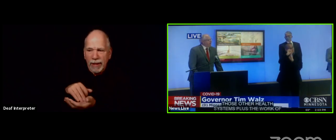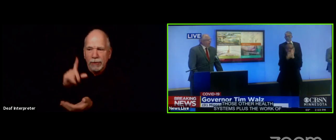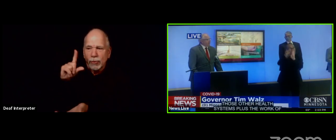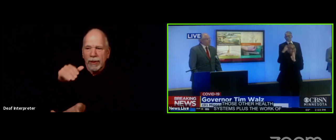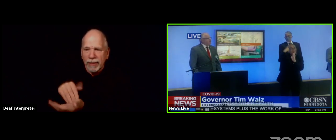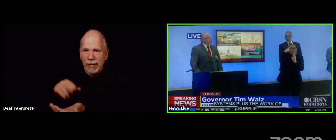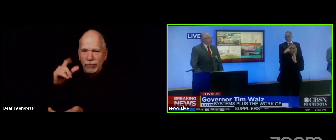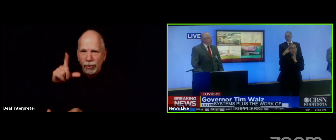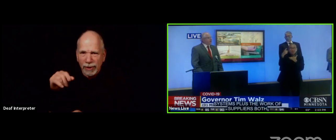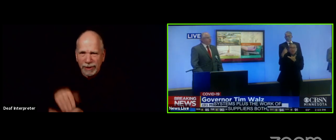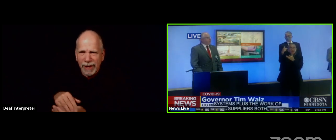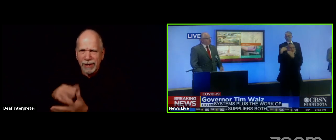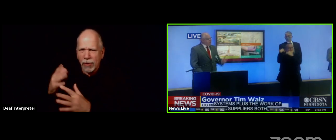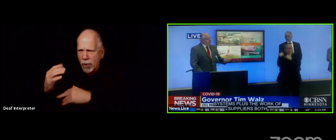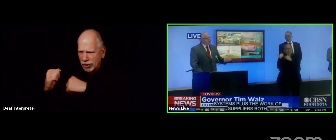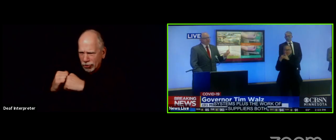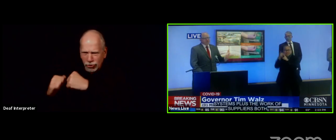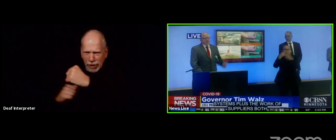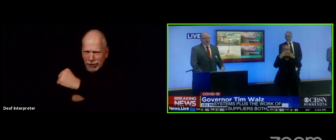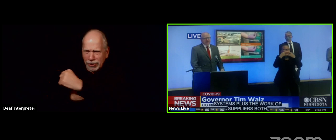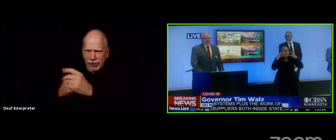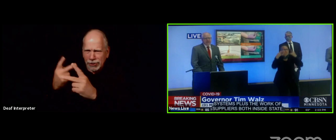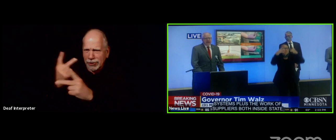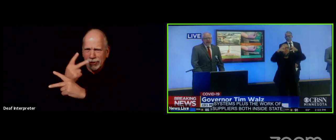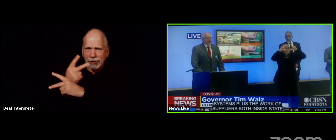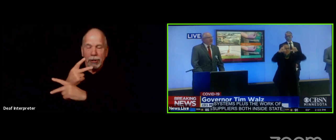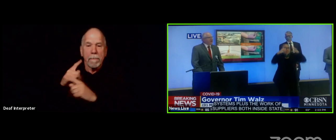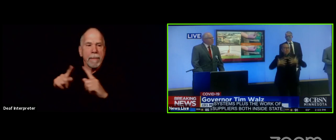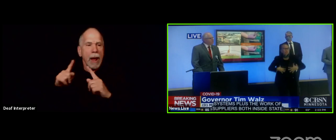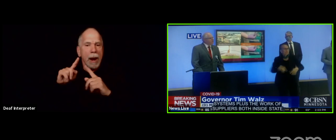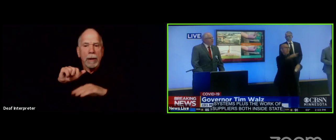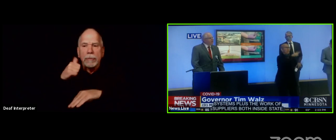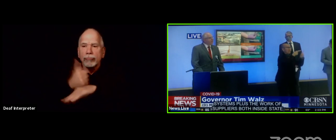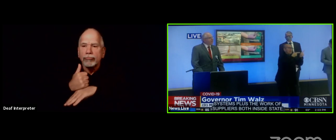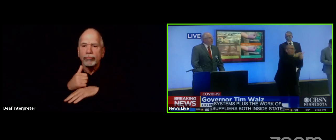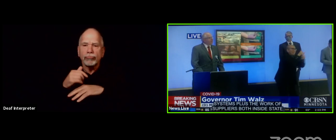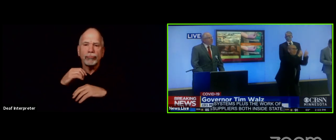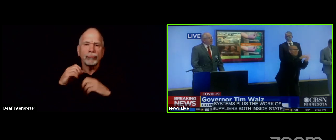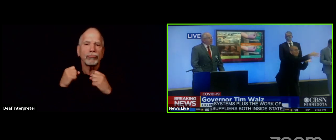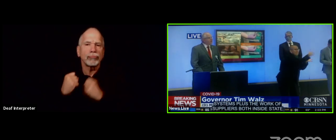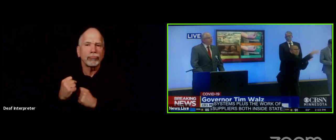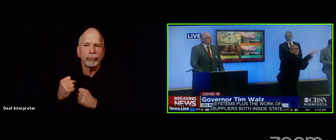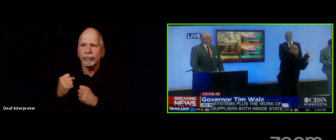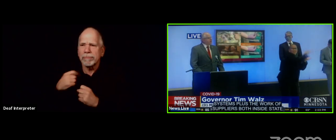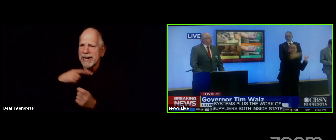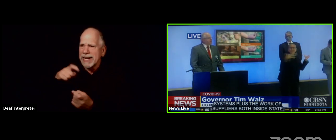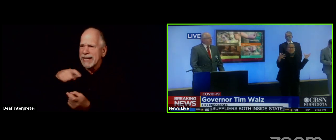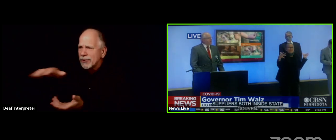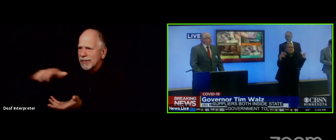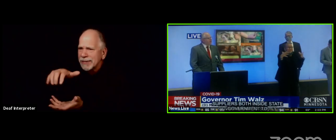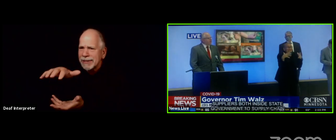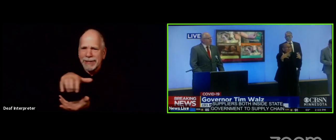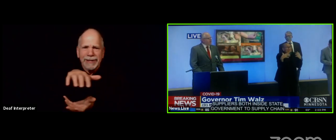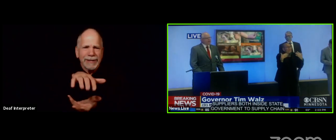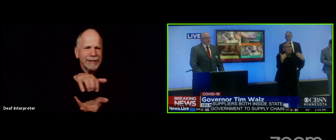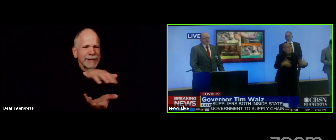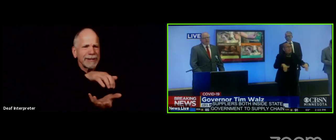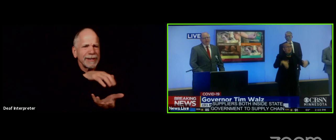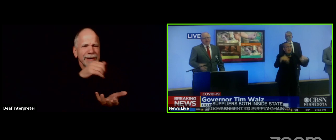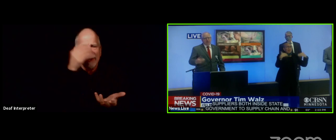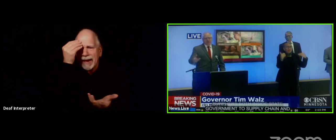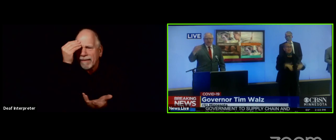and access those reagents and the supplies needed, and the expertise that came from the private sector of people that came over when Doug Baker